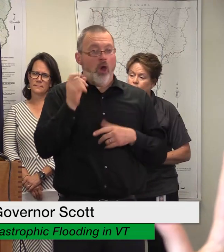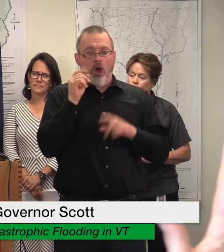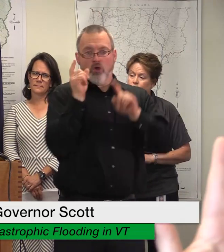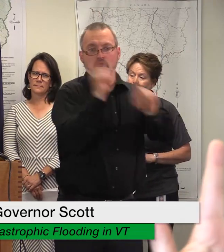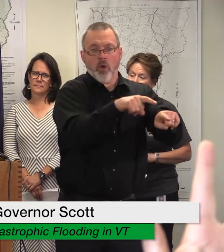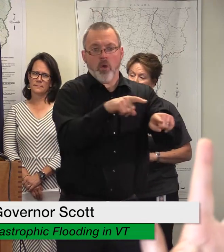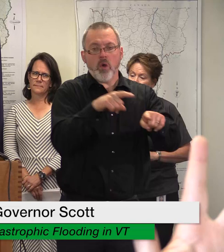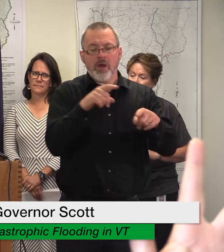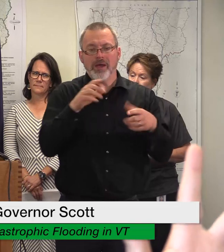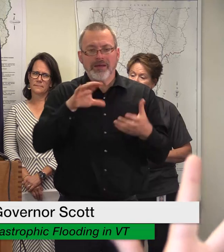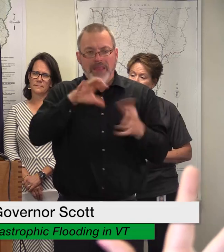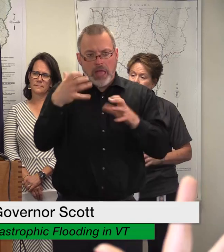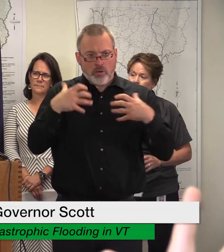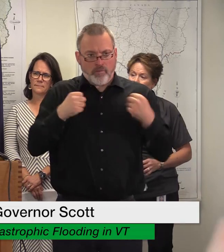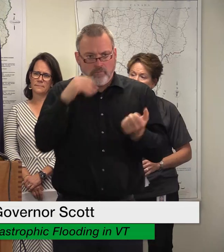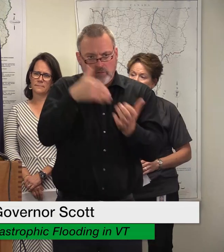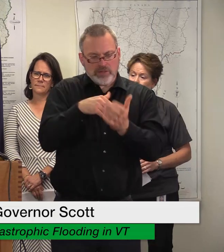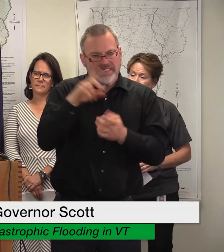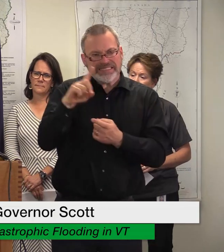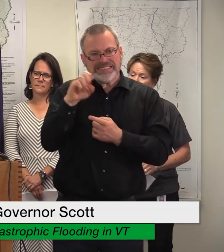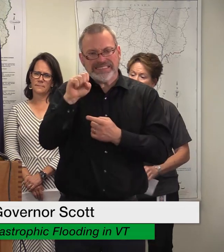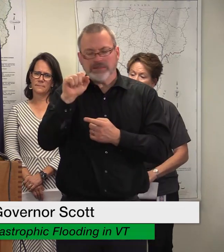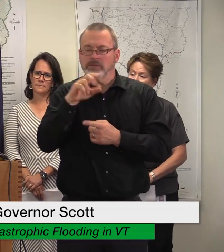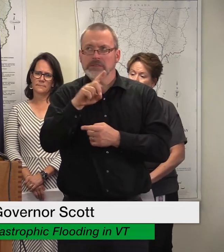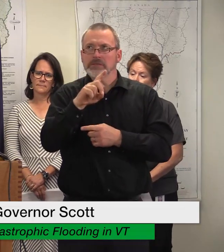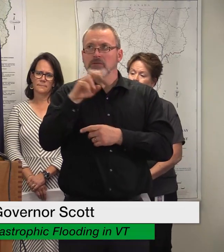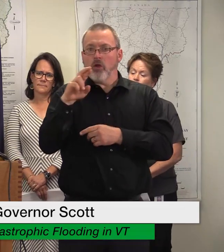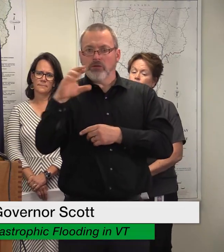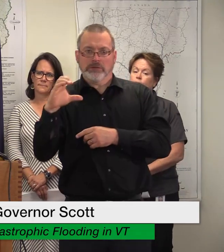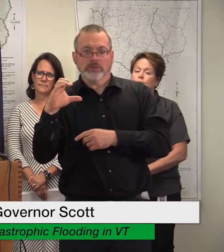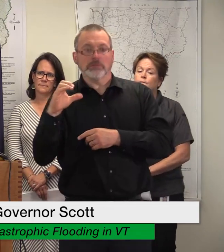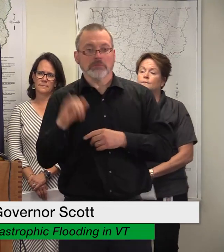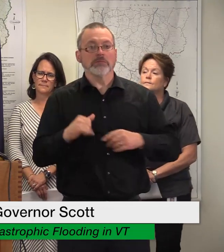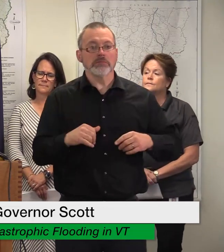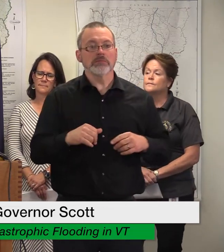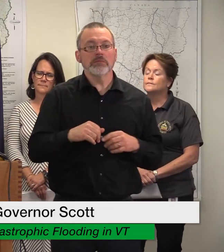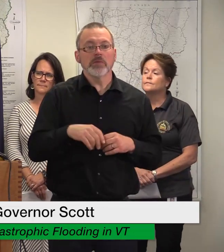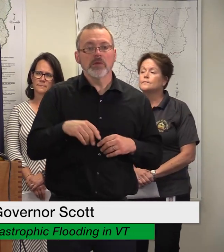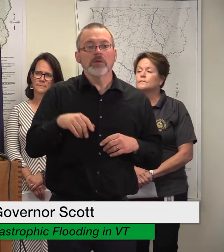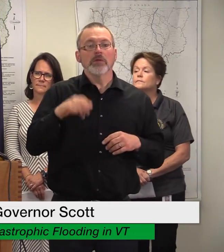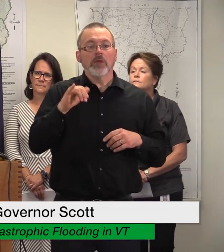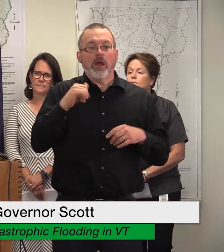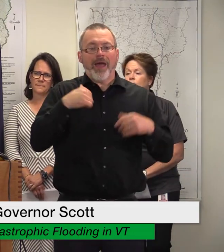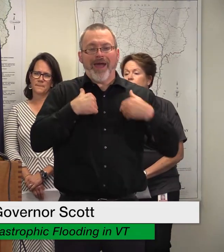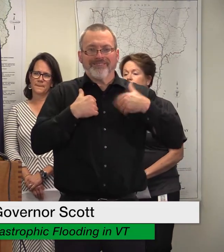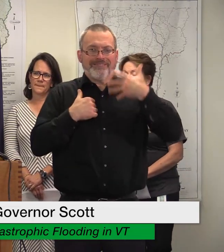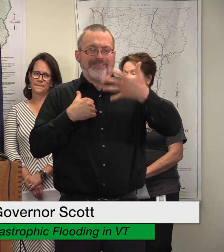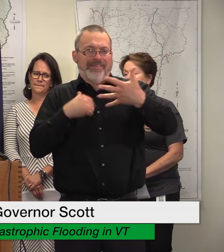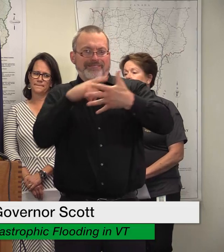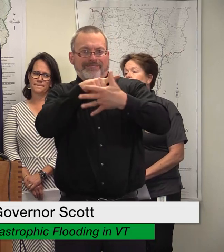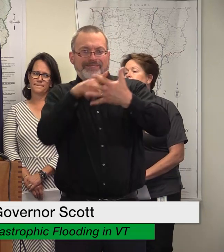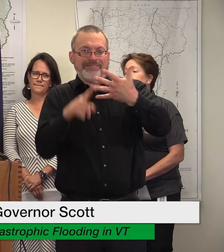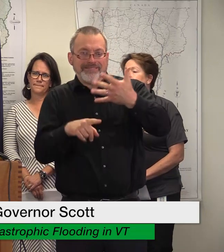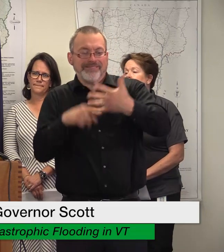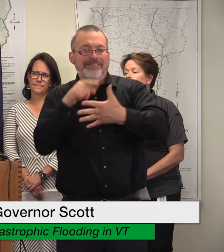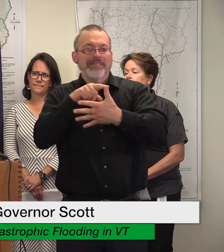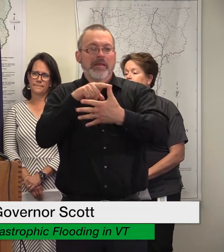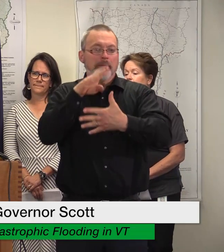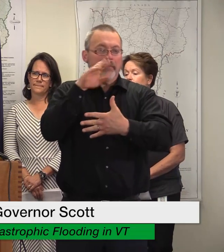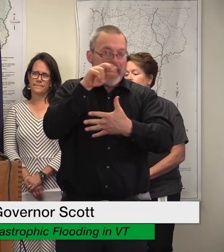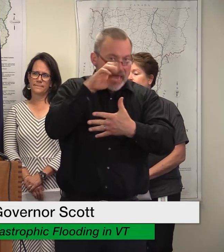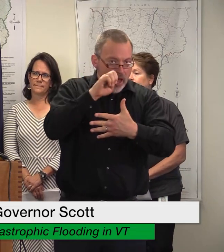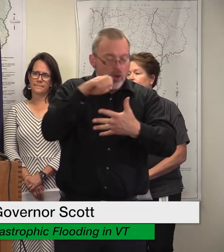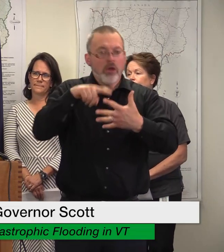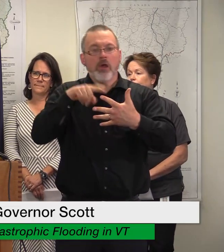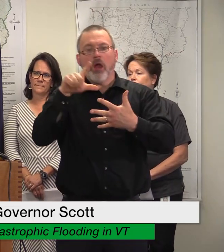today: at the Armory in Waterbury, at the Floodbrook School in Londonderry, at